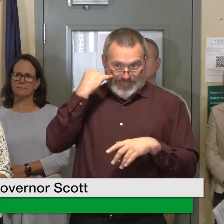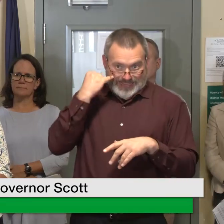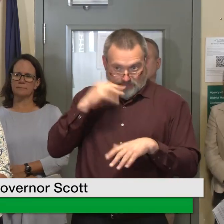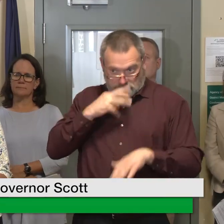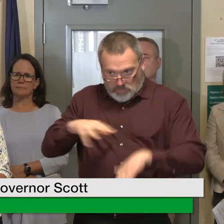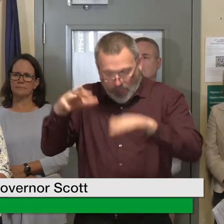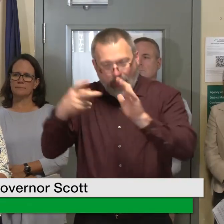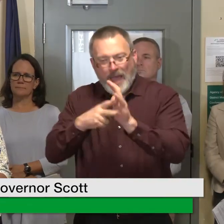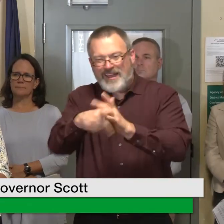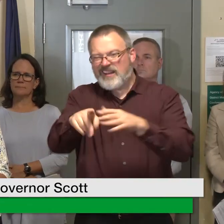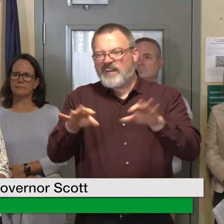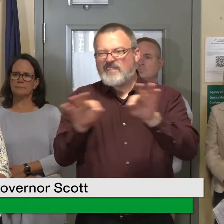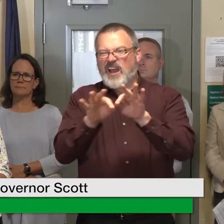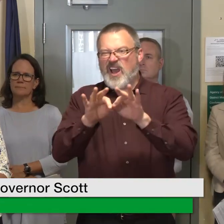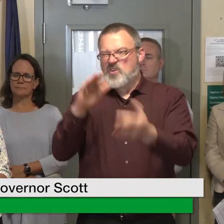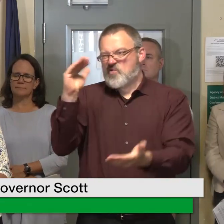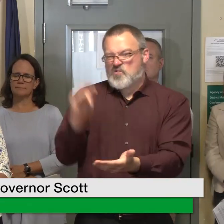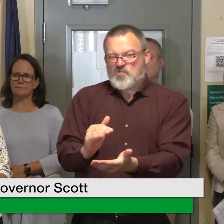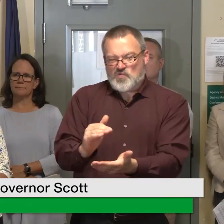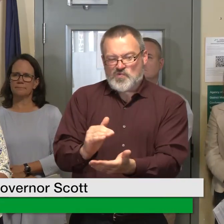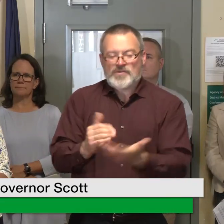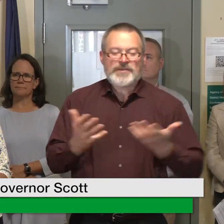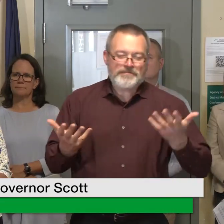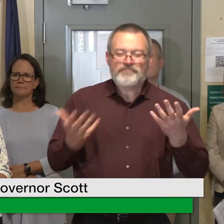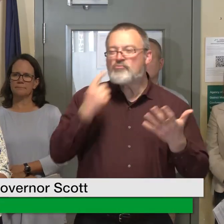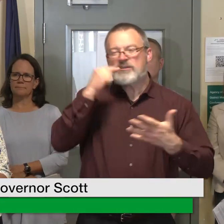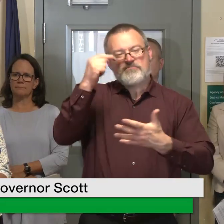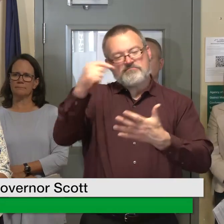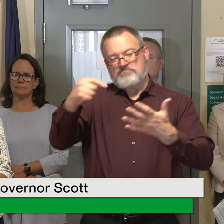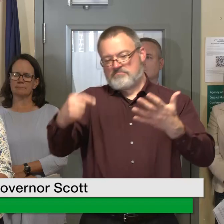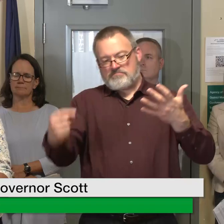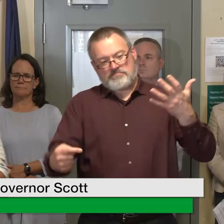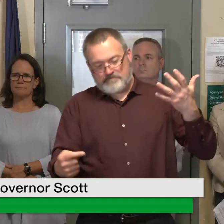So that's another important consideration for a property owner.